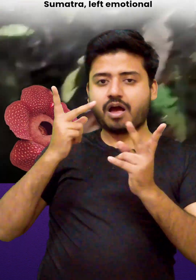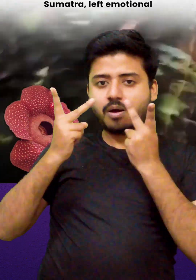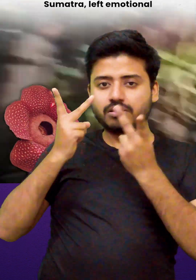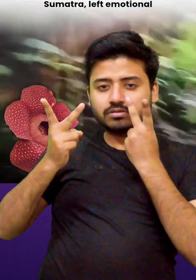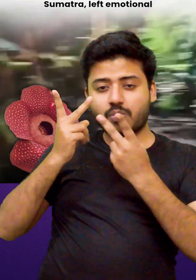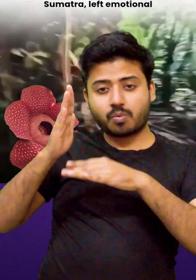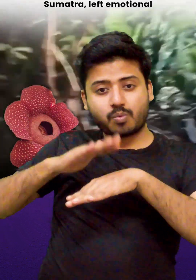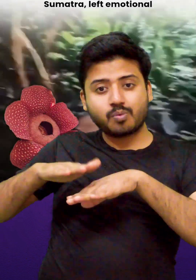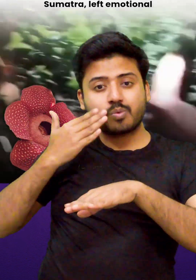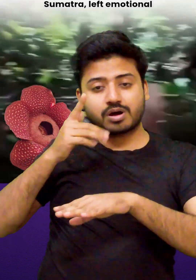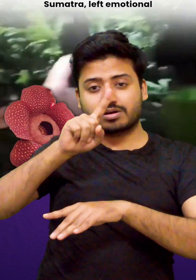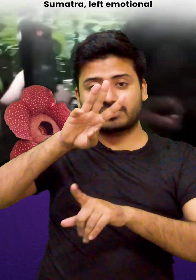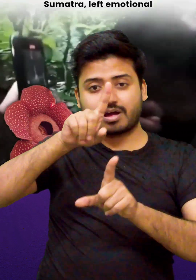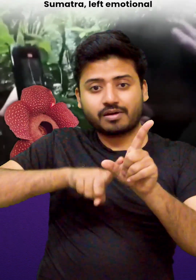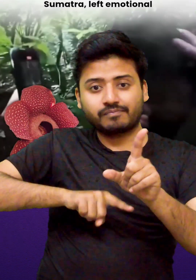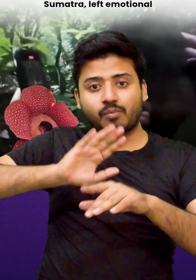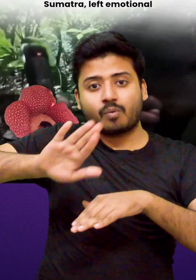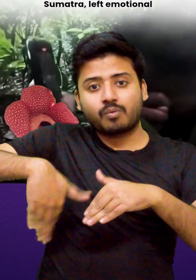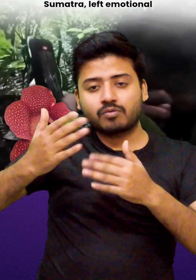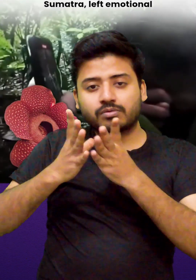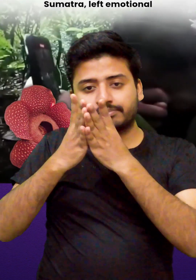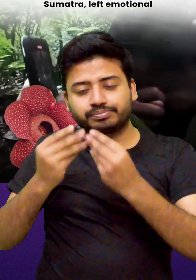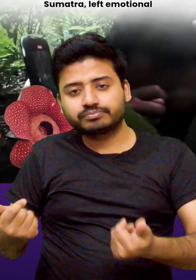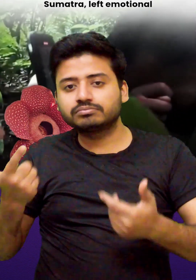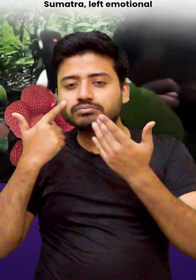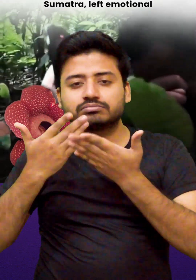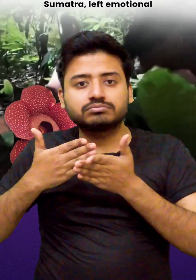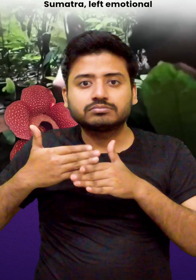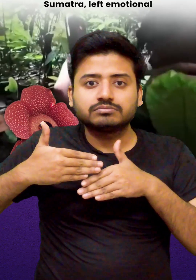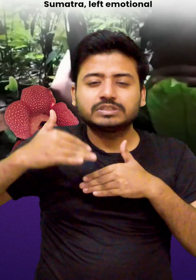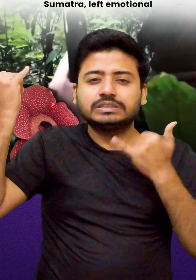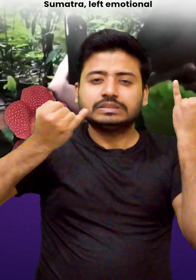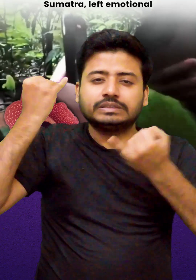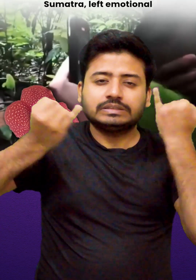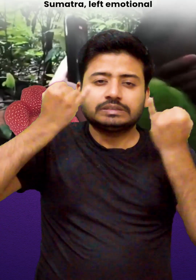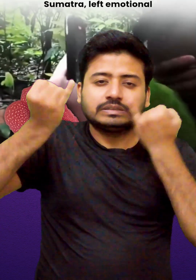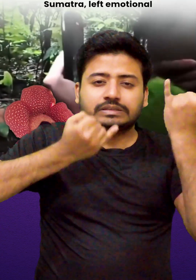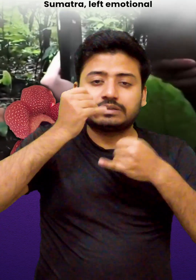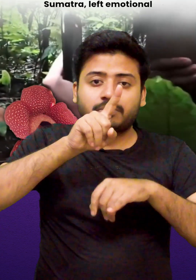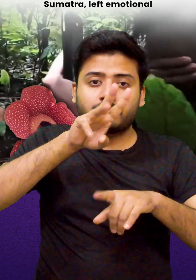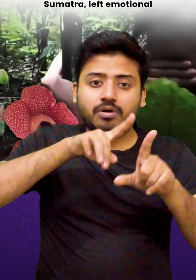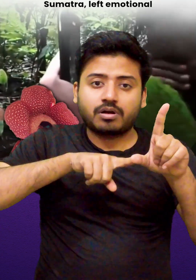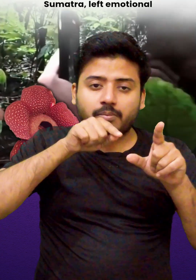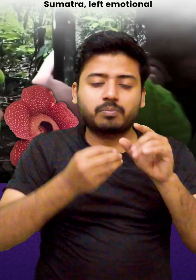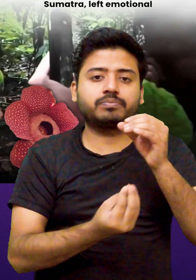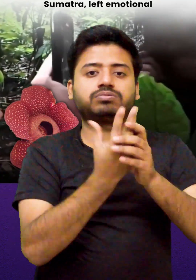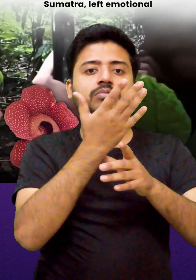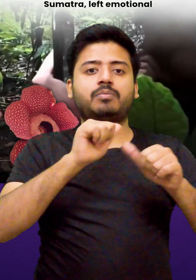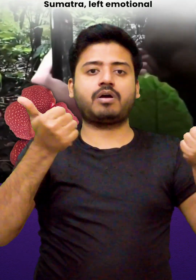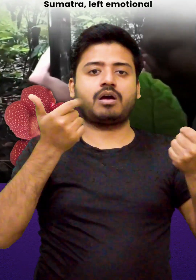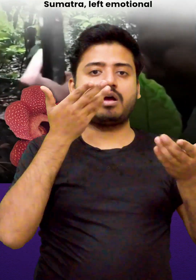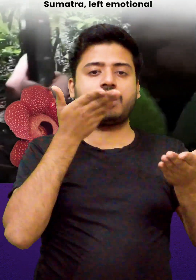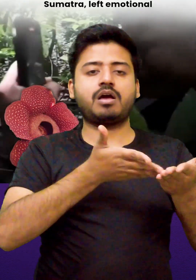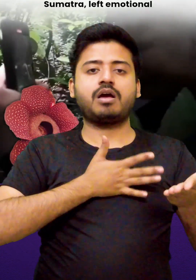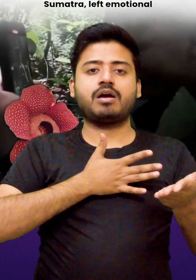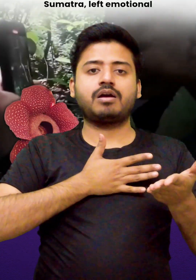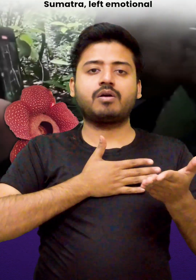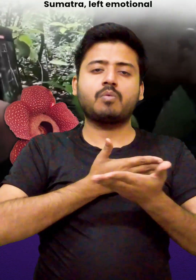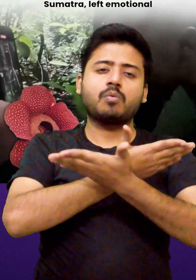parasite, living most of its life hidden inside a host vine, tetrastigma, without any visible leaves, stems, or